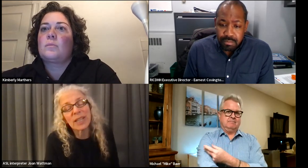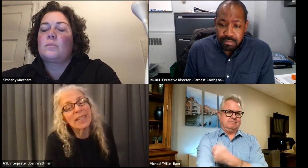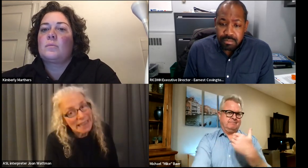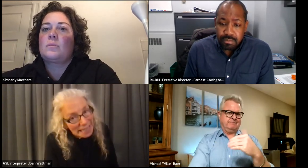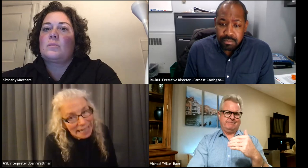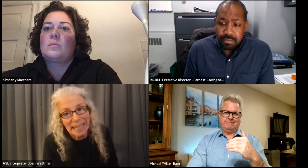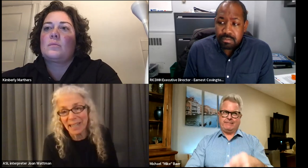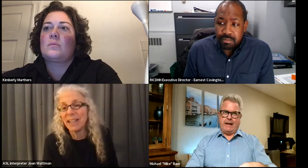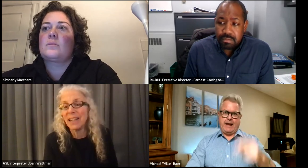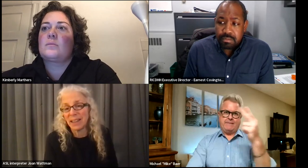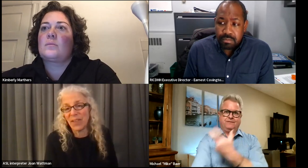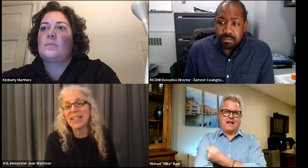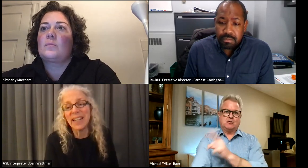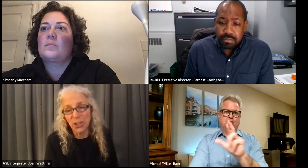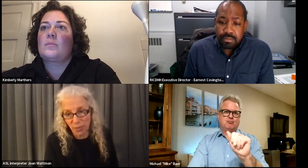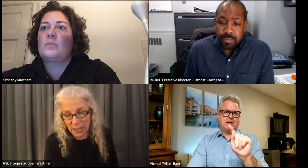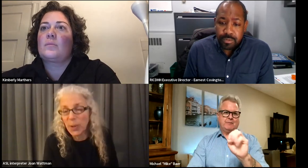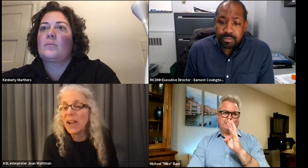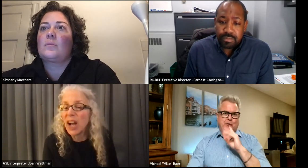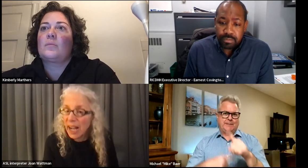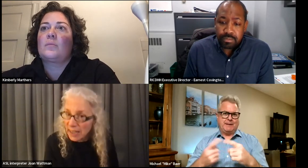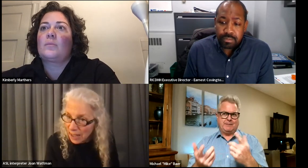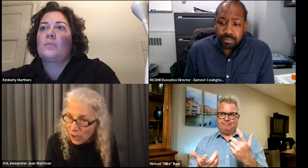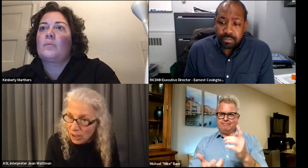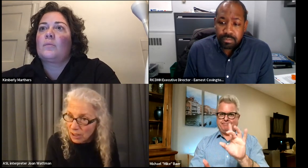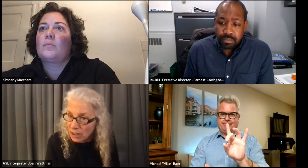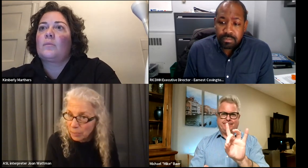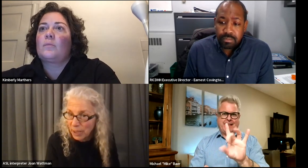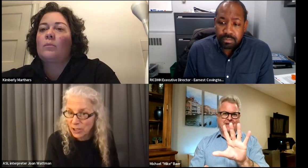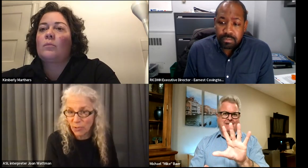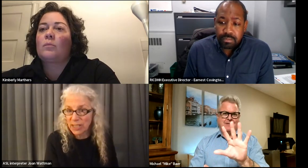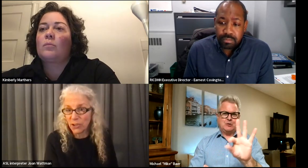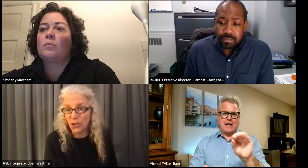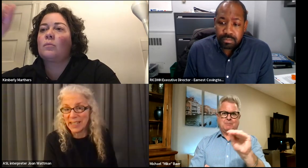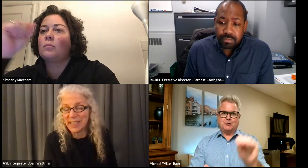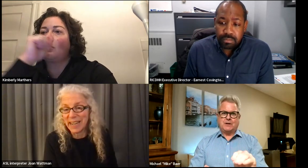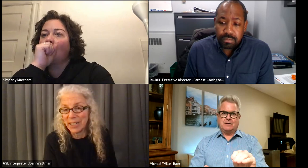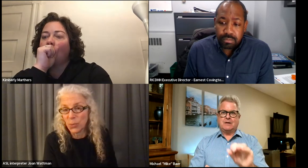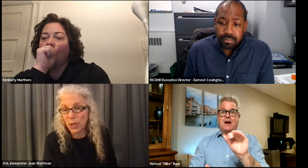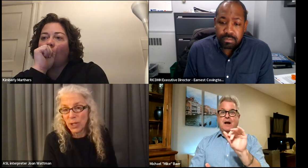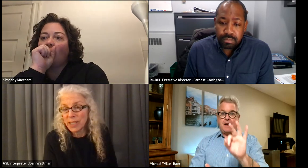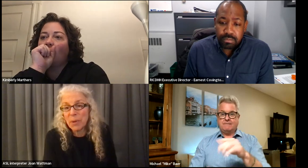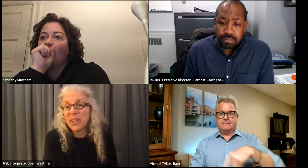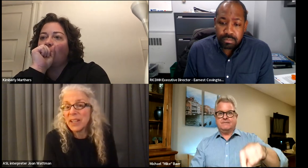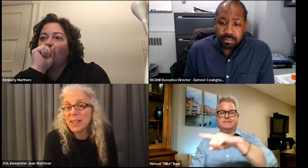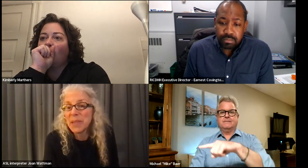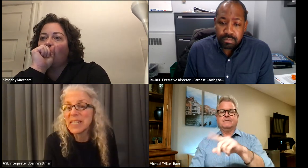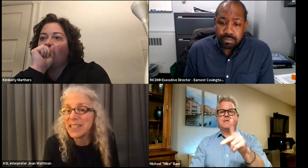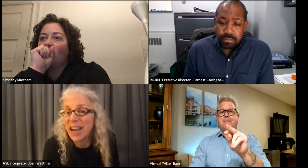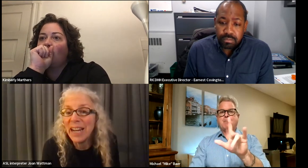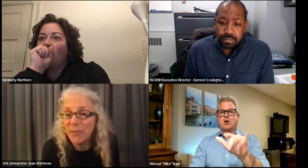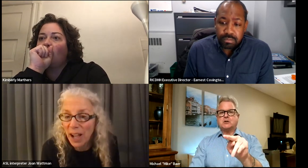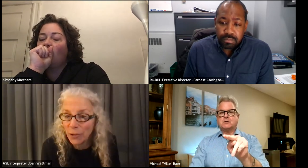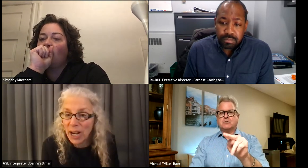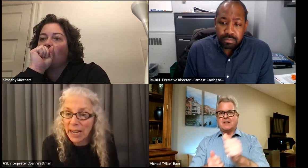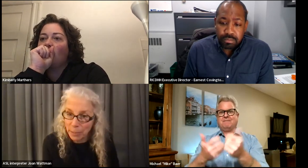is really leading vaccination rates, we have a high level compared to the rest of the United States. Some of the states